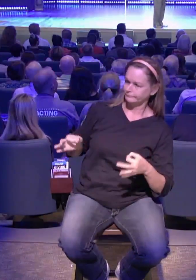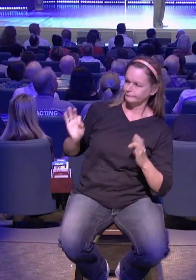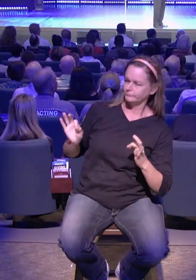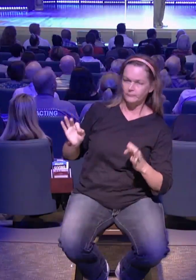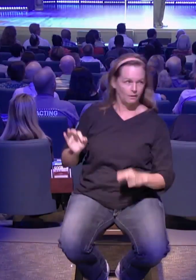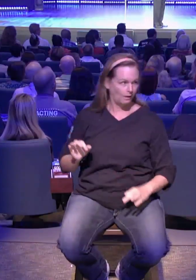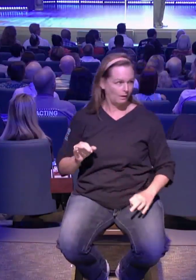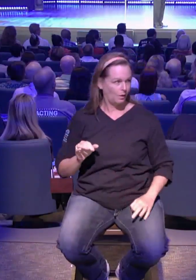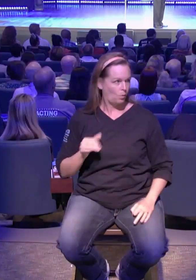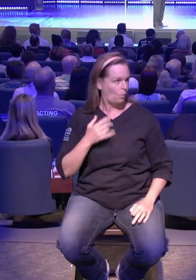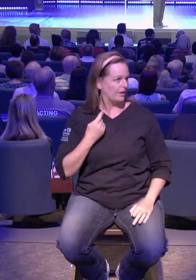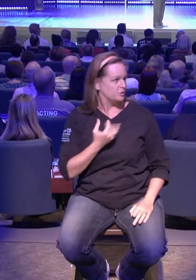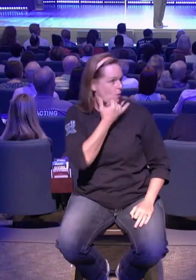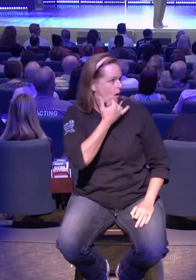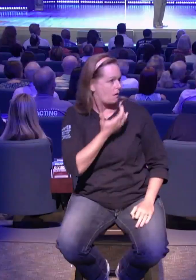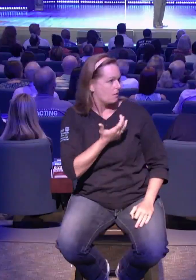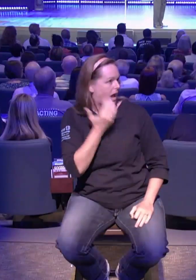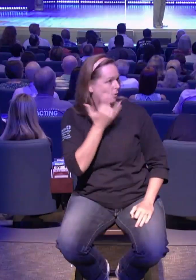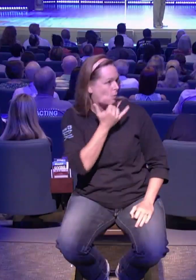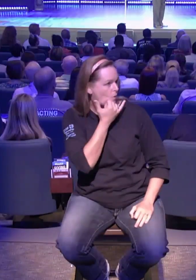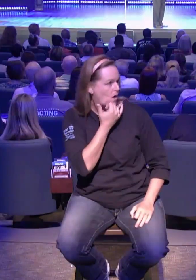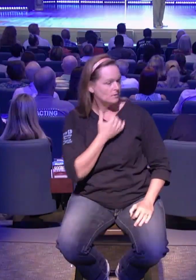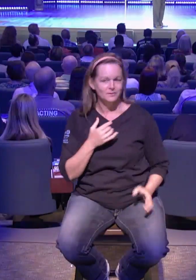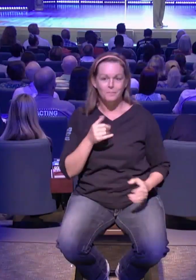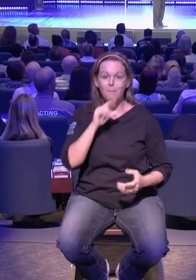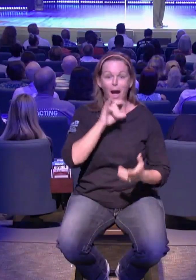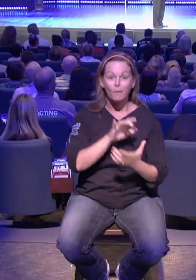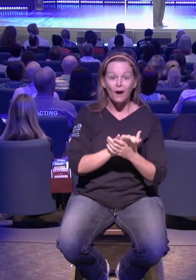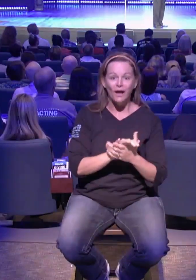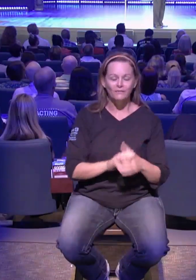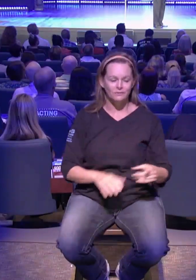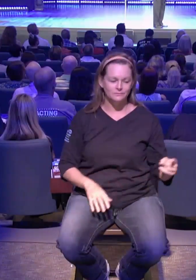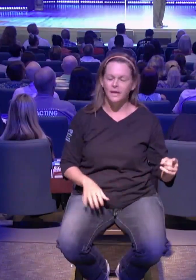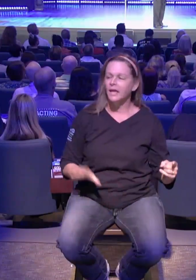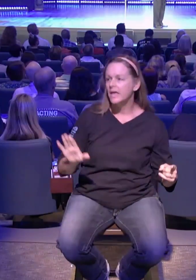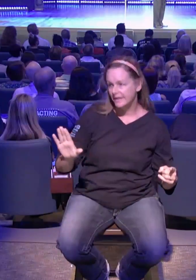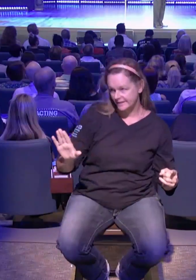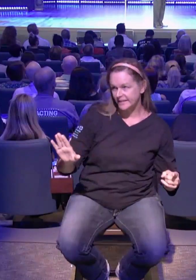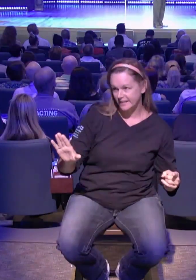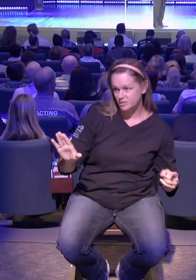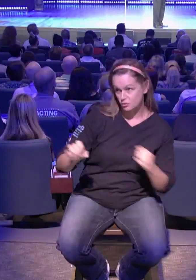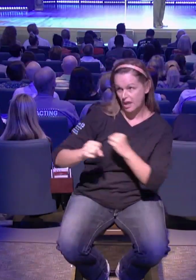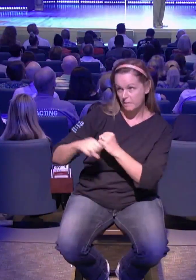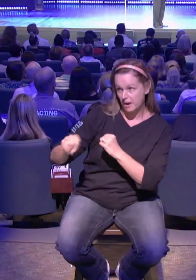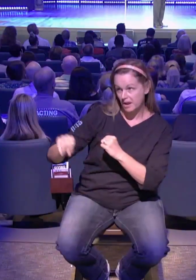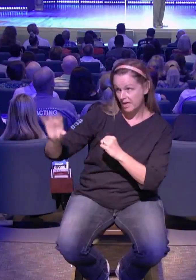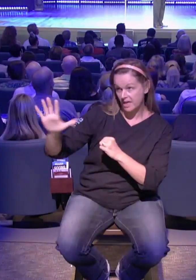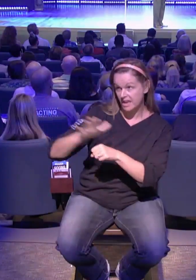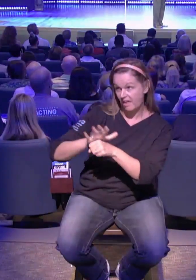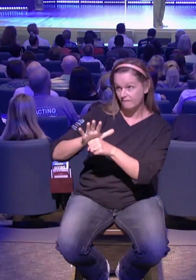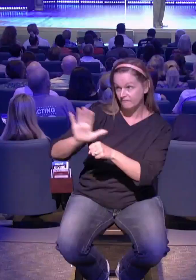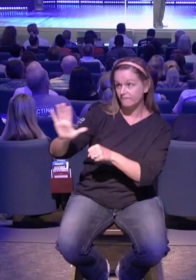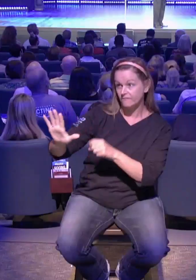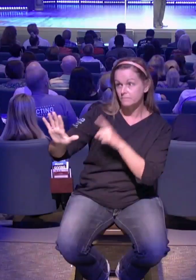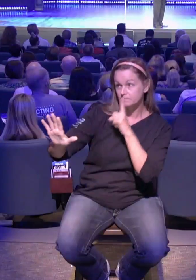right now. The look she's giving right now is saying, that's okay, don't go any farther with this.